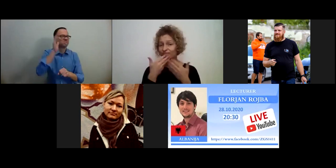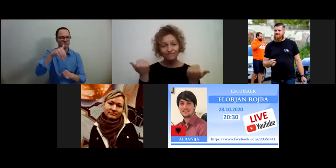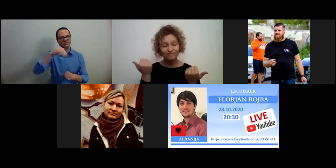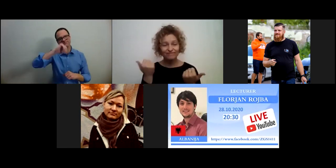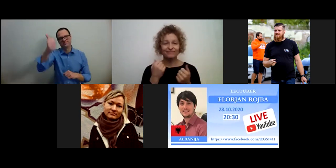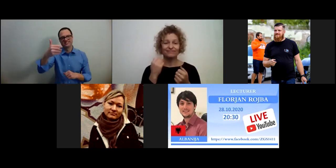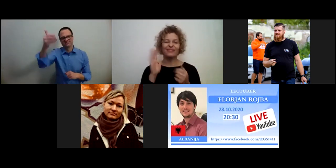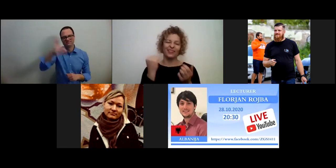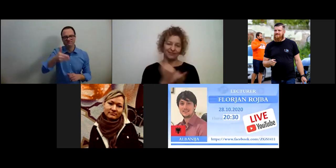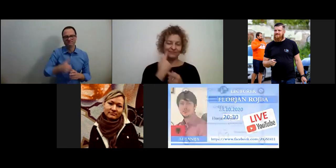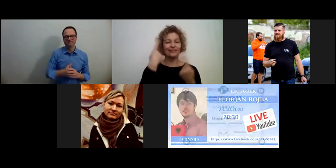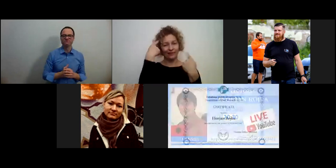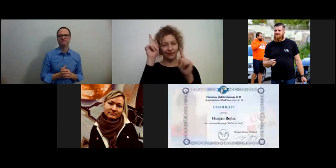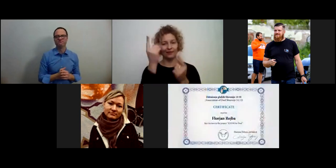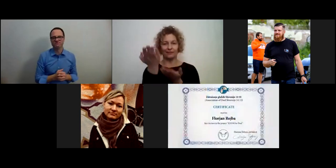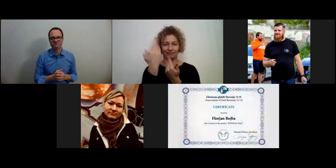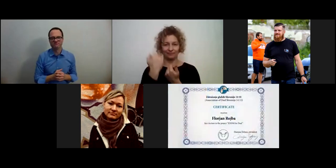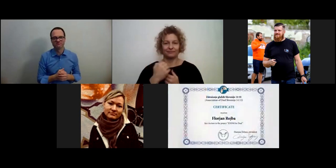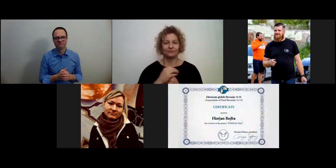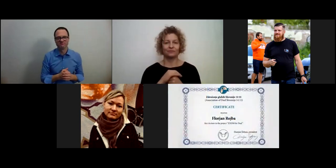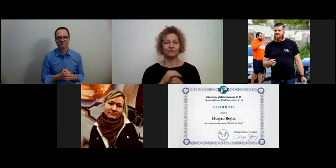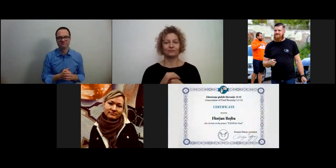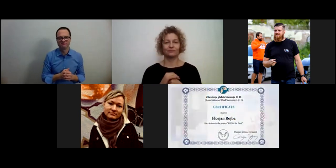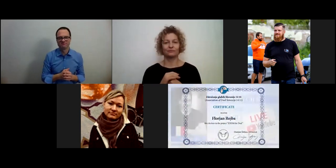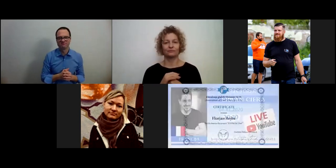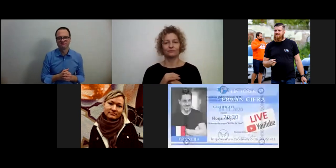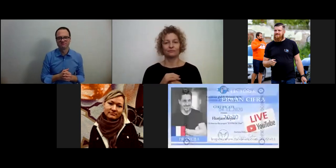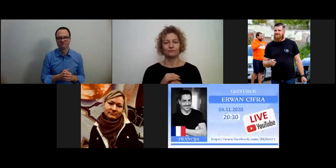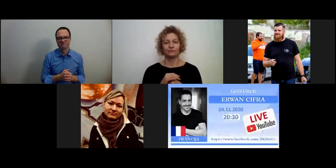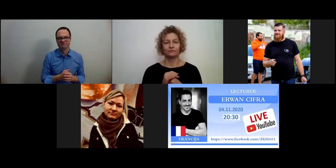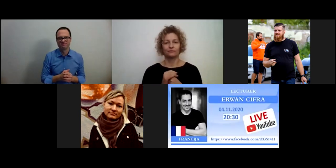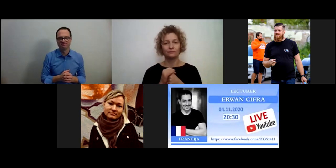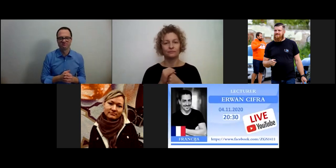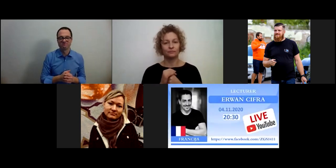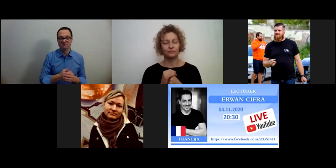I don't see you, too bad. Next, please.